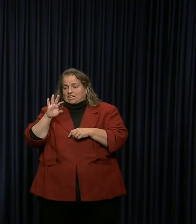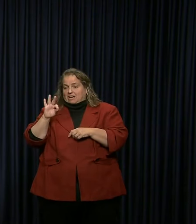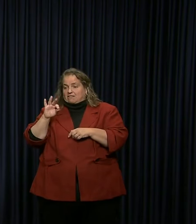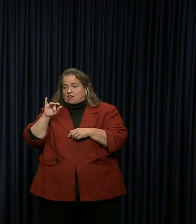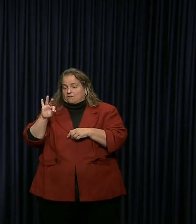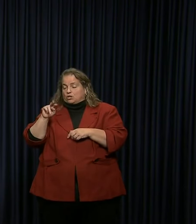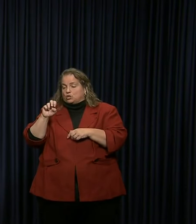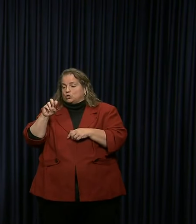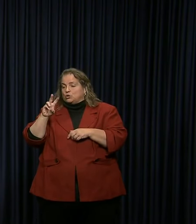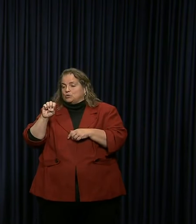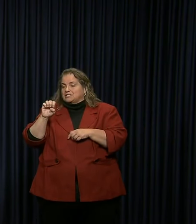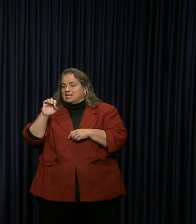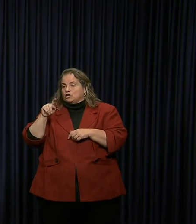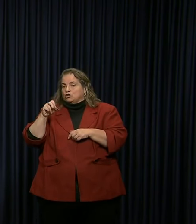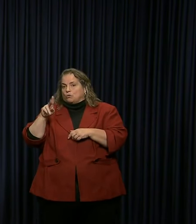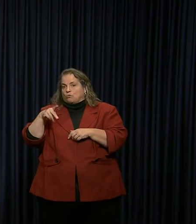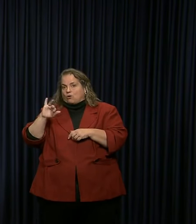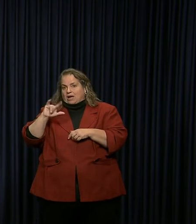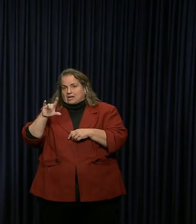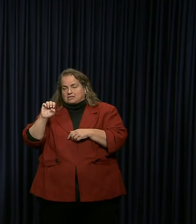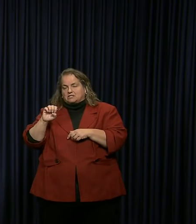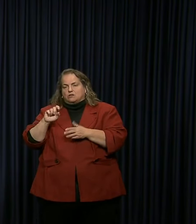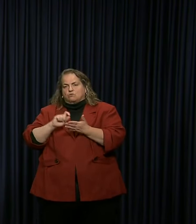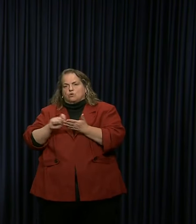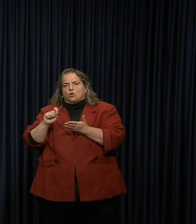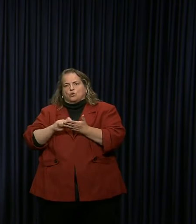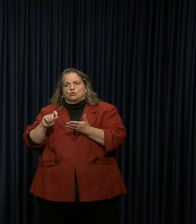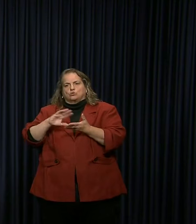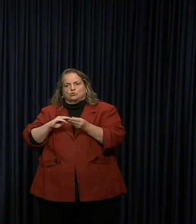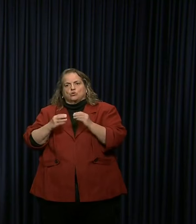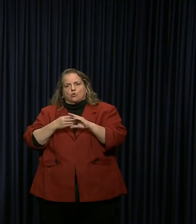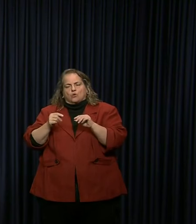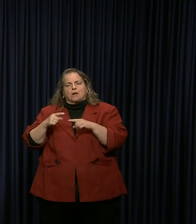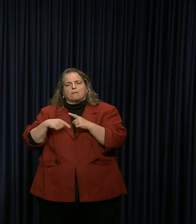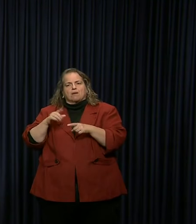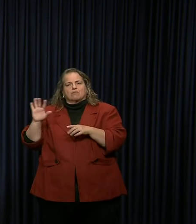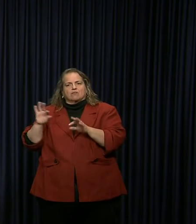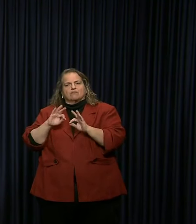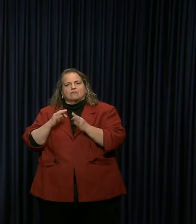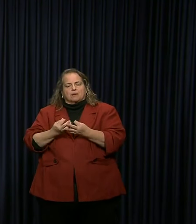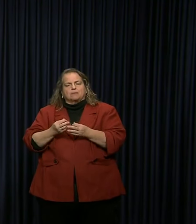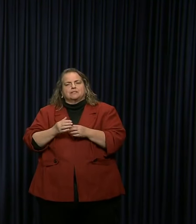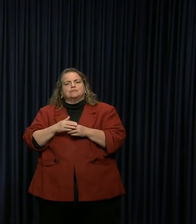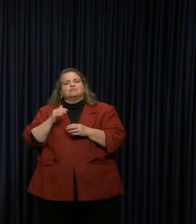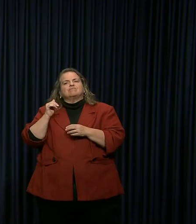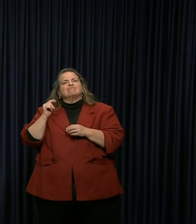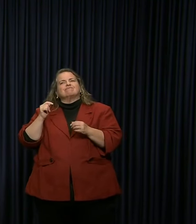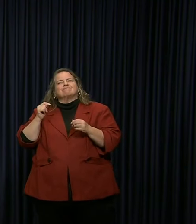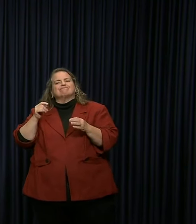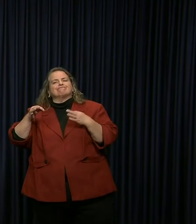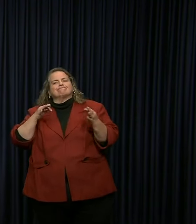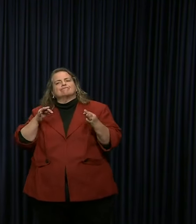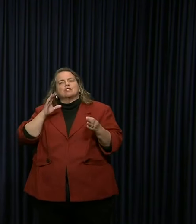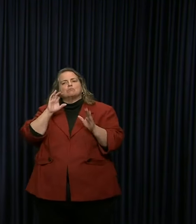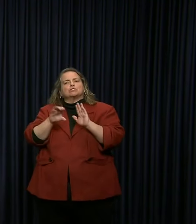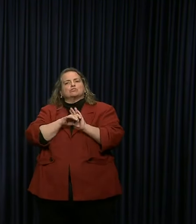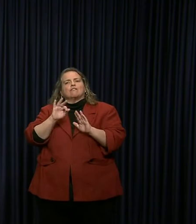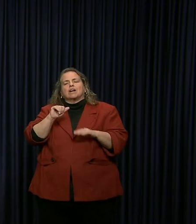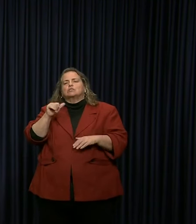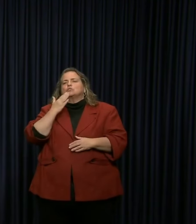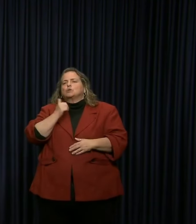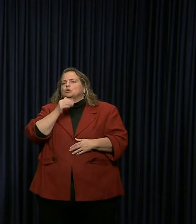News Enterprise wrote a story working with their family. It paints a picture of a sweet woman with a big